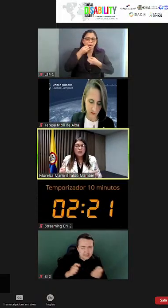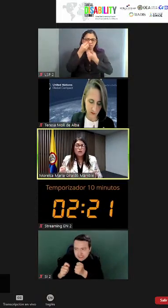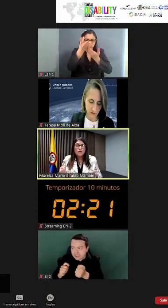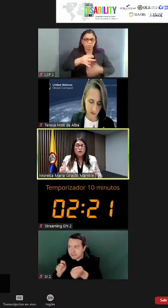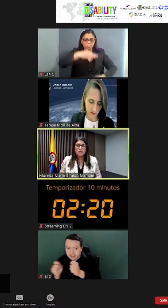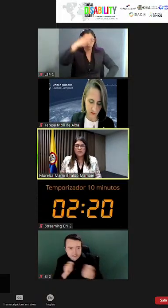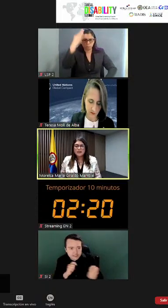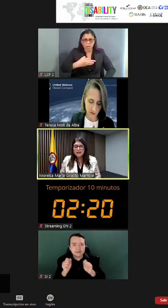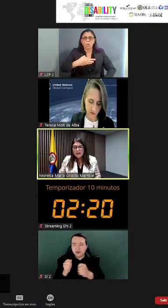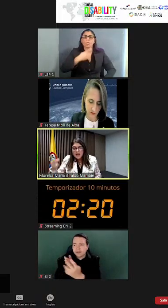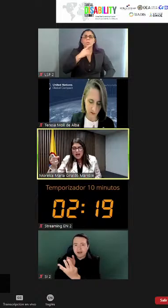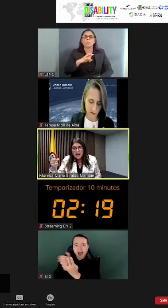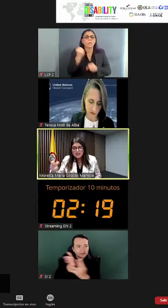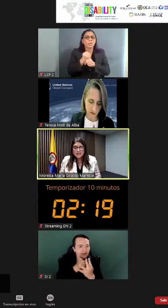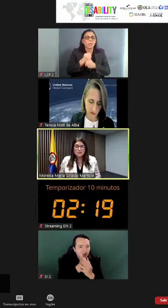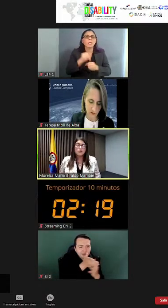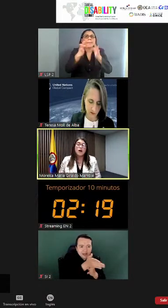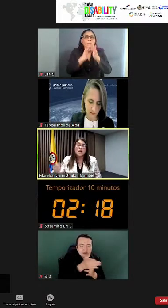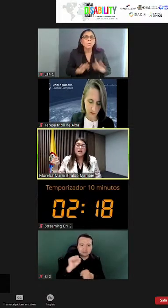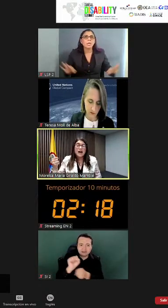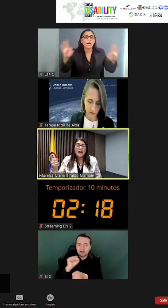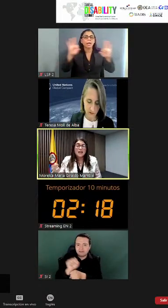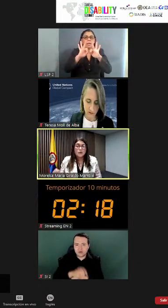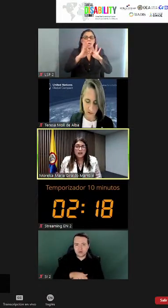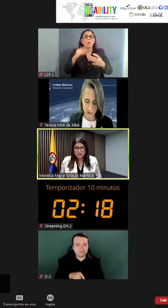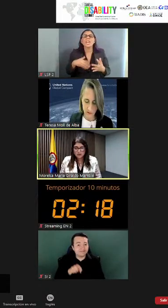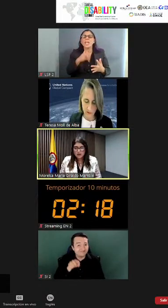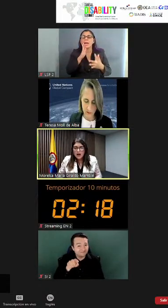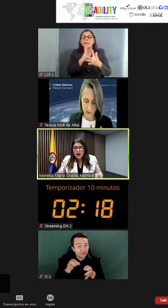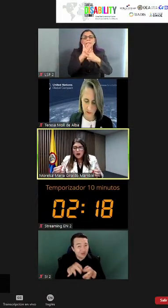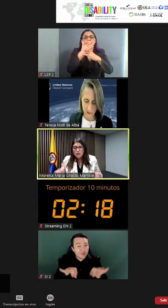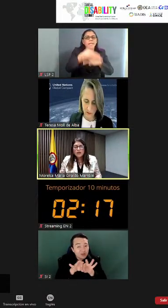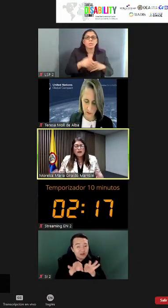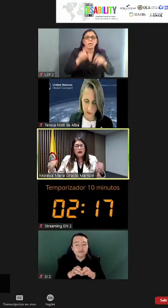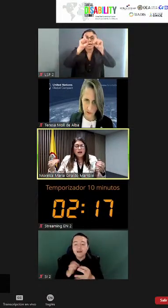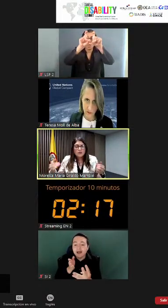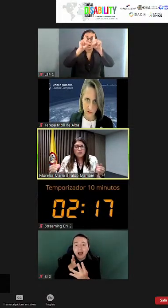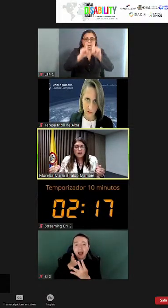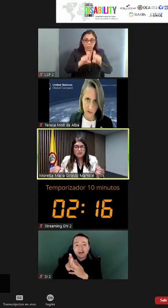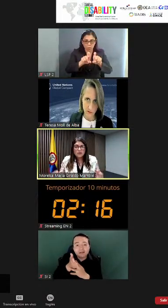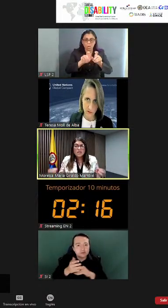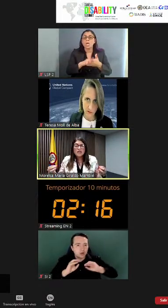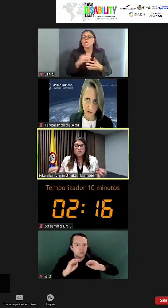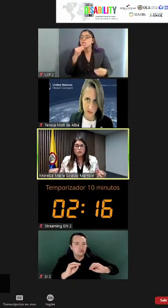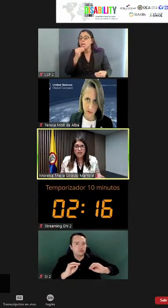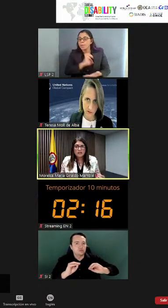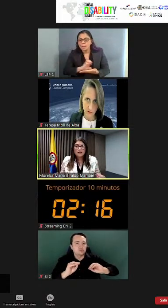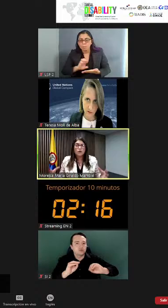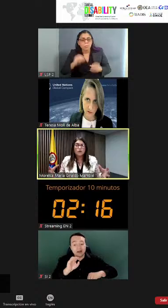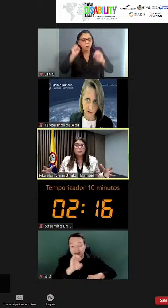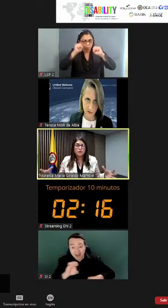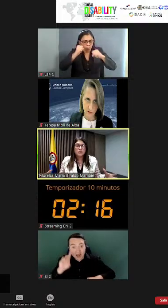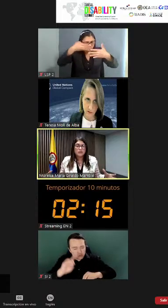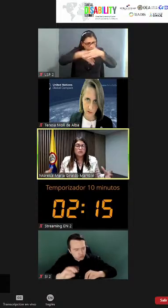access to work but also something important is access to education to inclusive